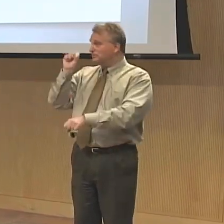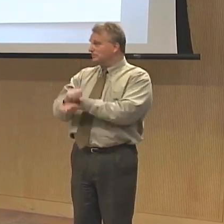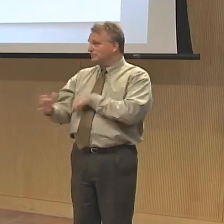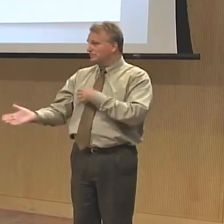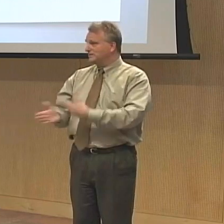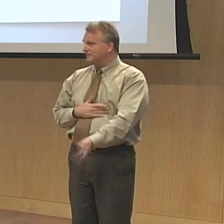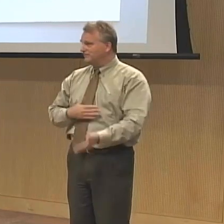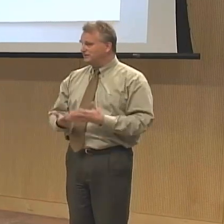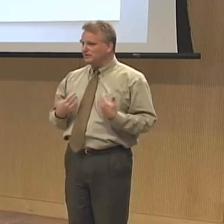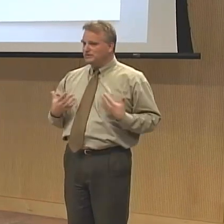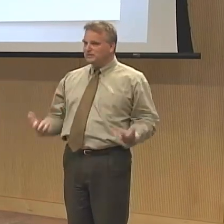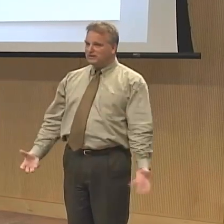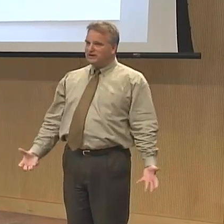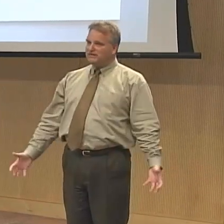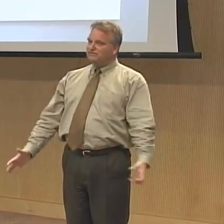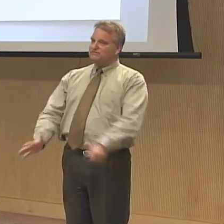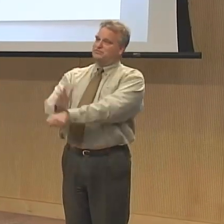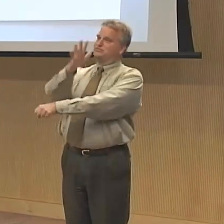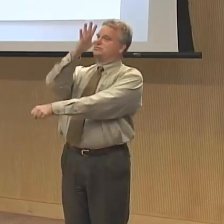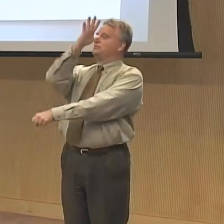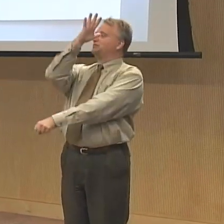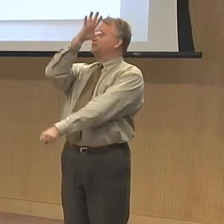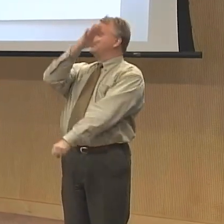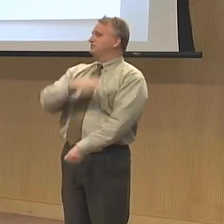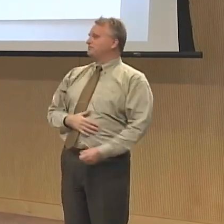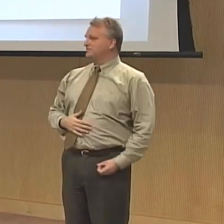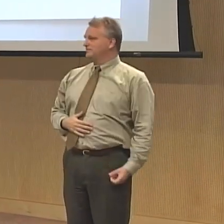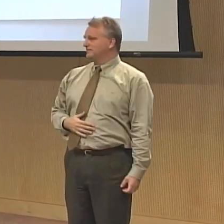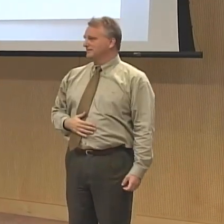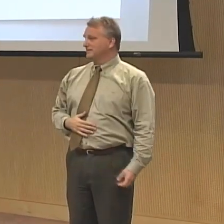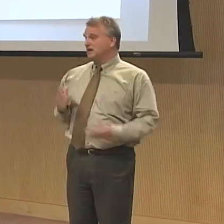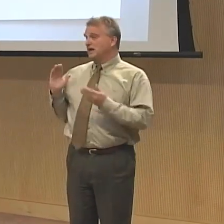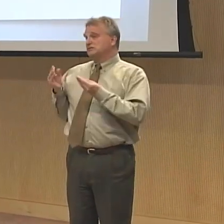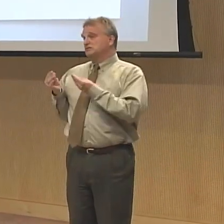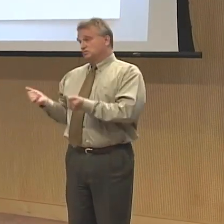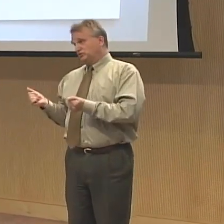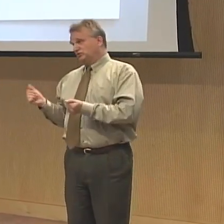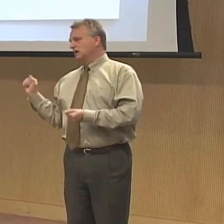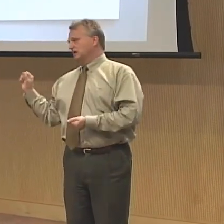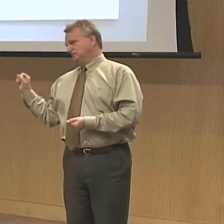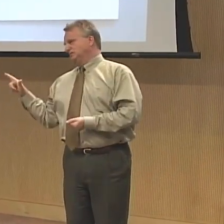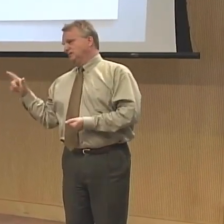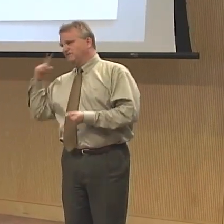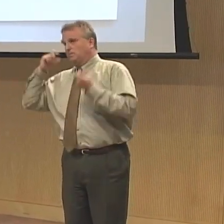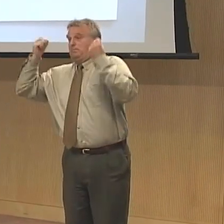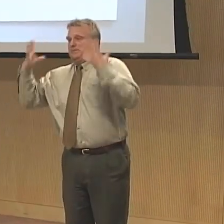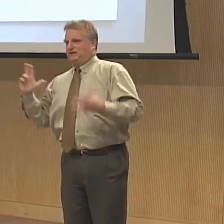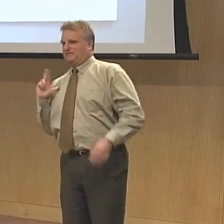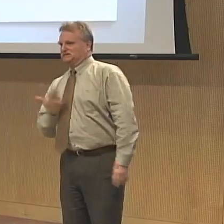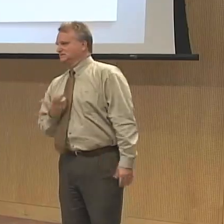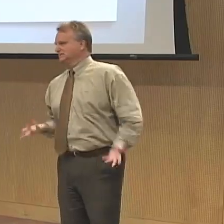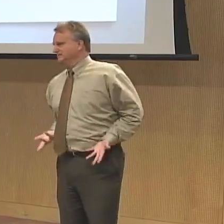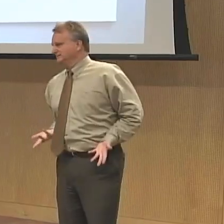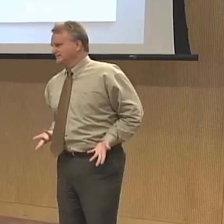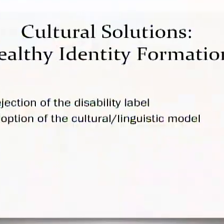the workplace, to have full access. The solution is American Sign Language for many of us.